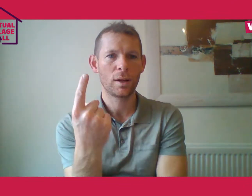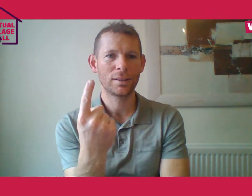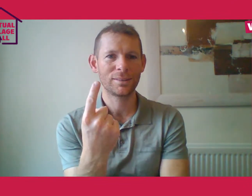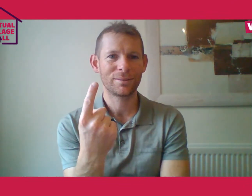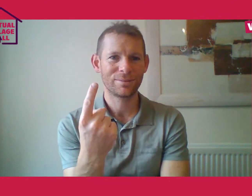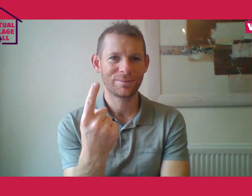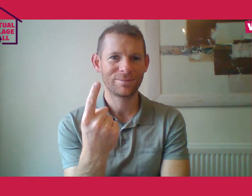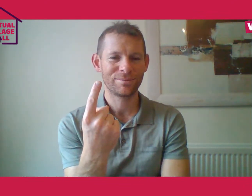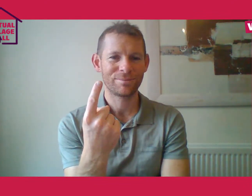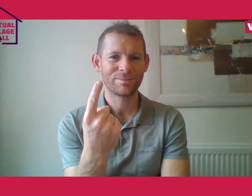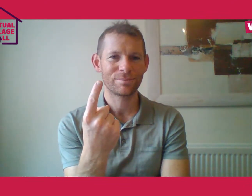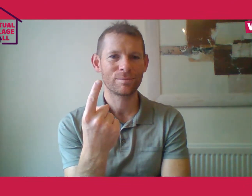So 1,